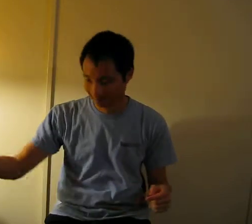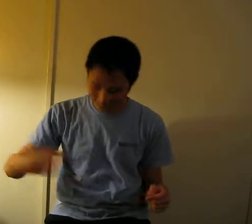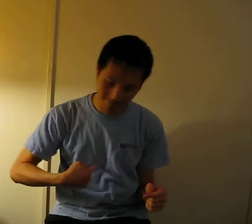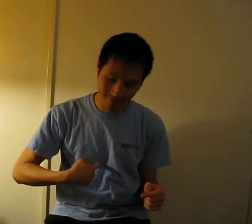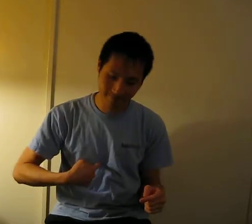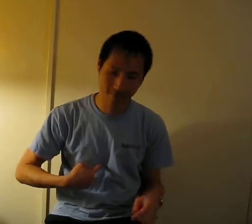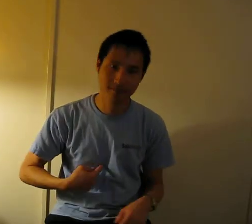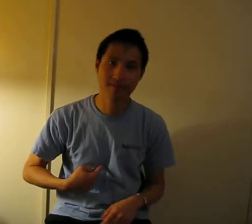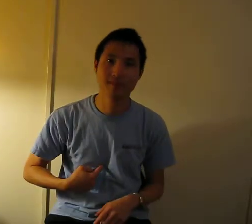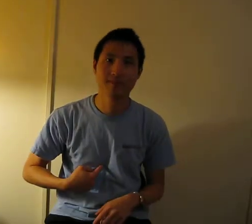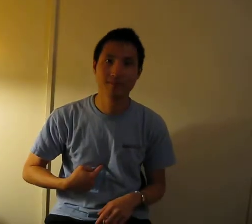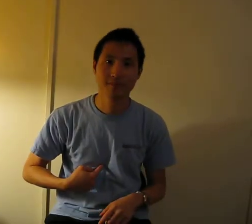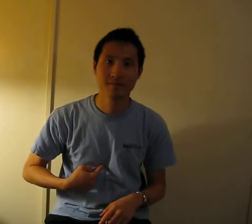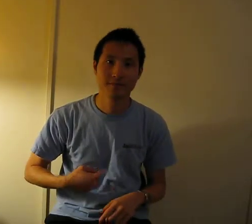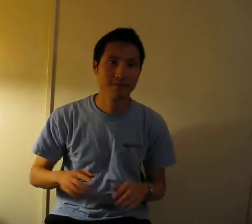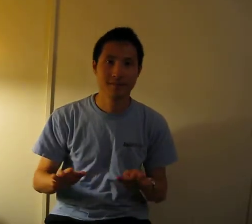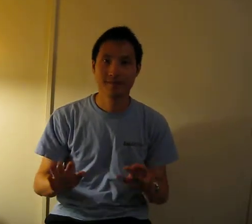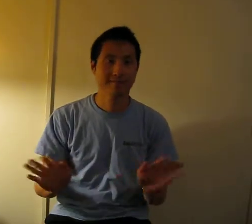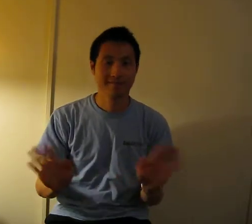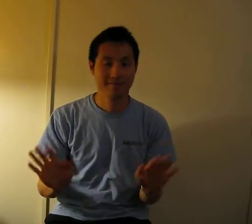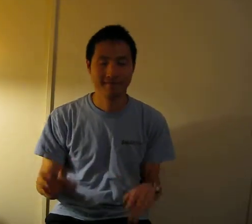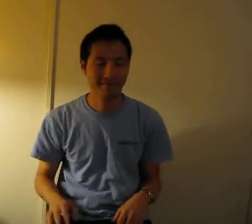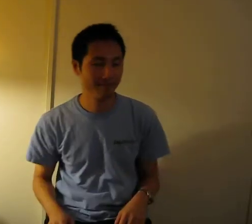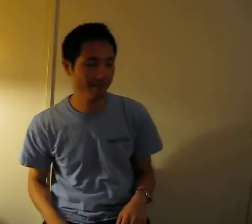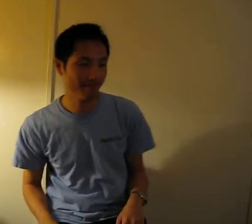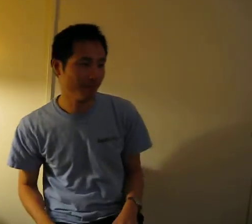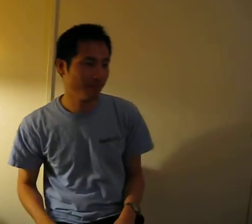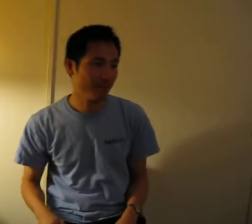stung in the chest, and that's just no good.